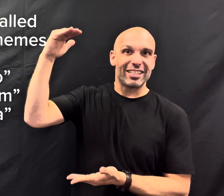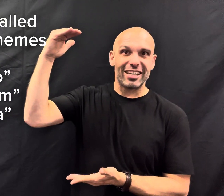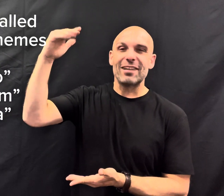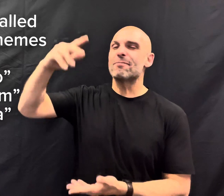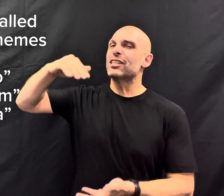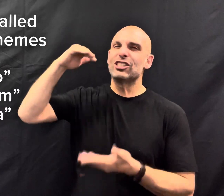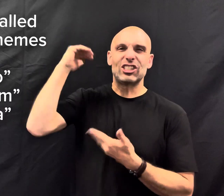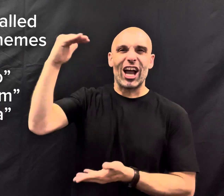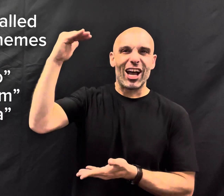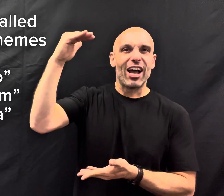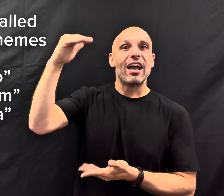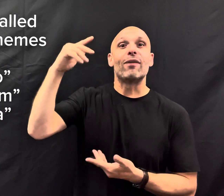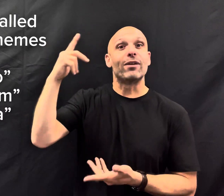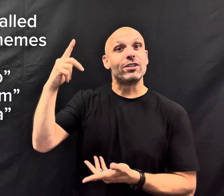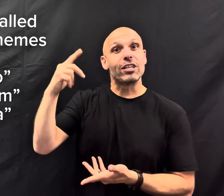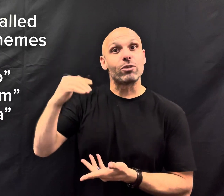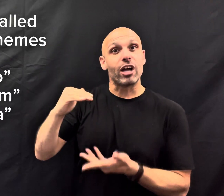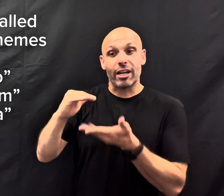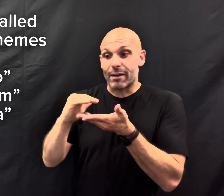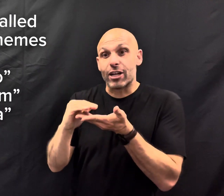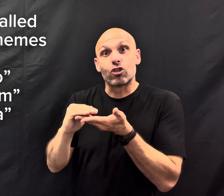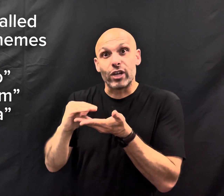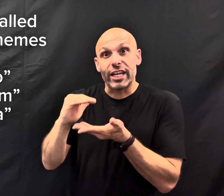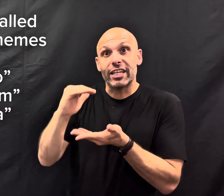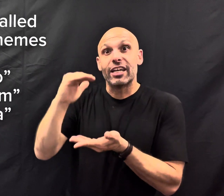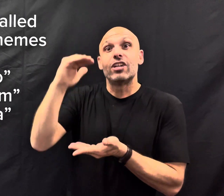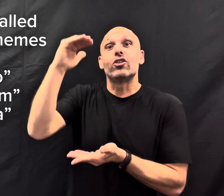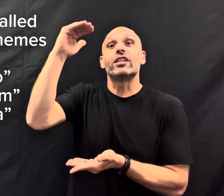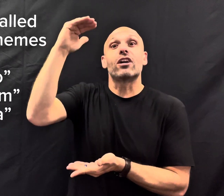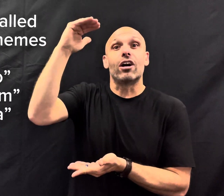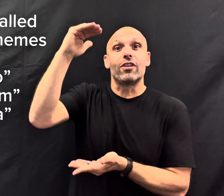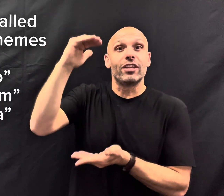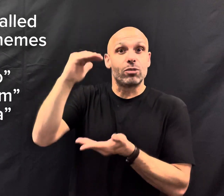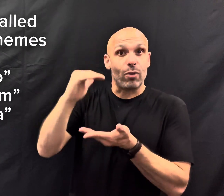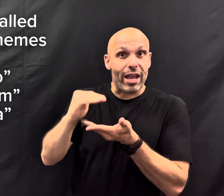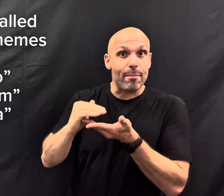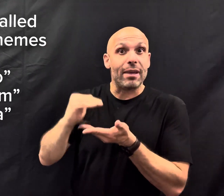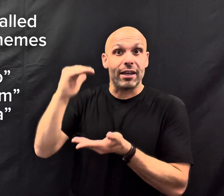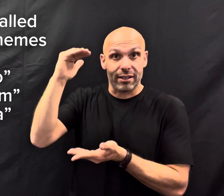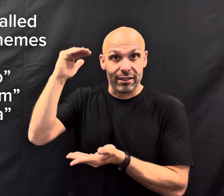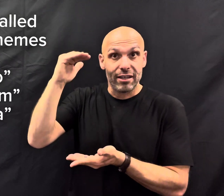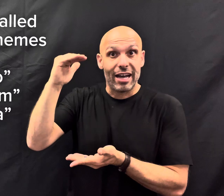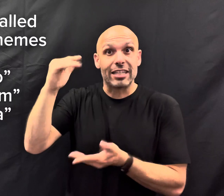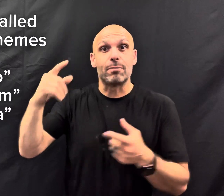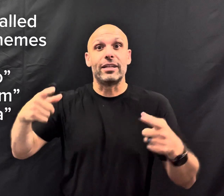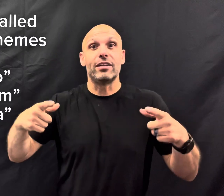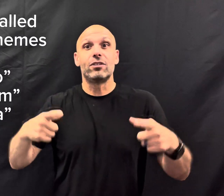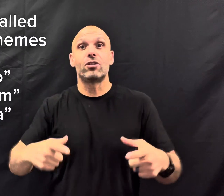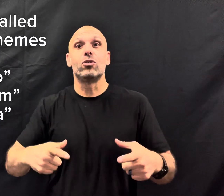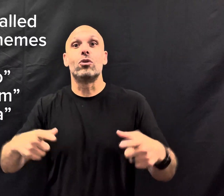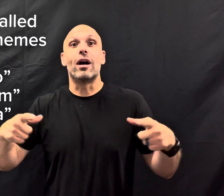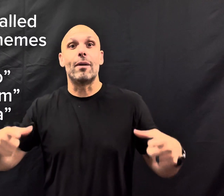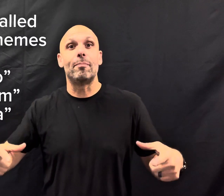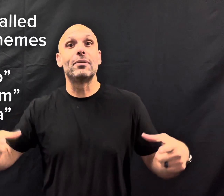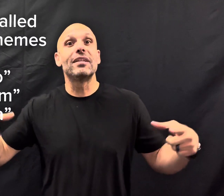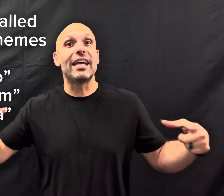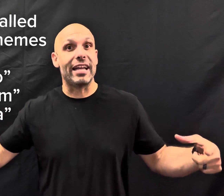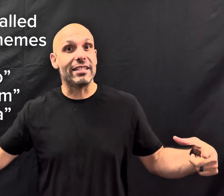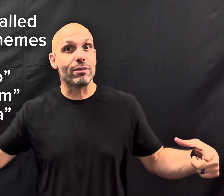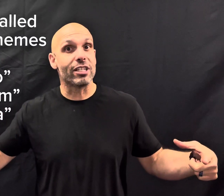Okay? And since we're talking about a drink, drinks are this way big, as opposed to a plate, which is gonna be